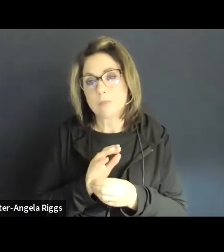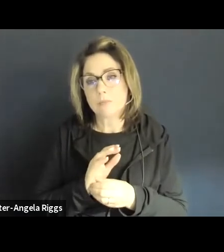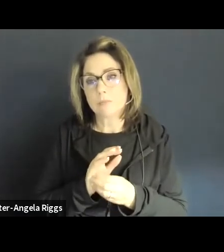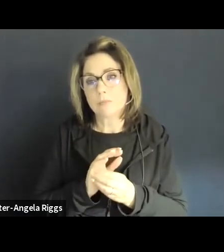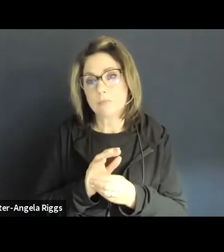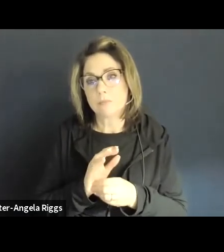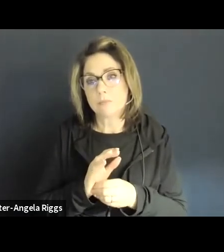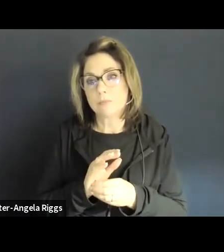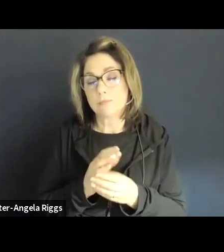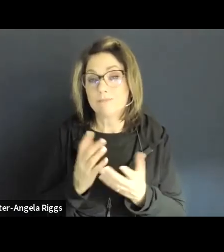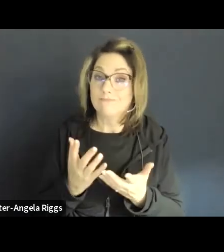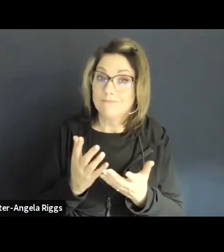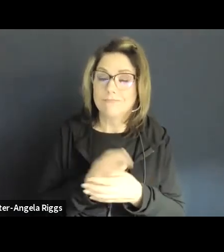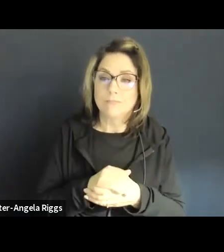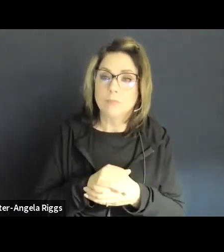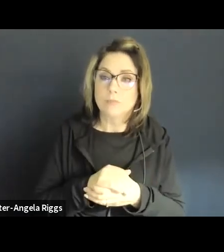So that